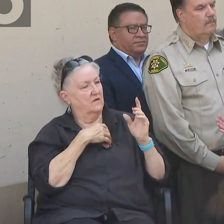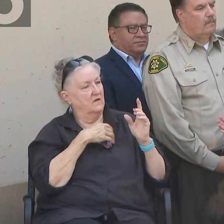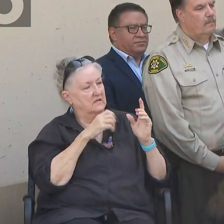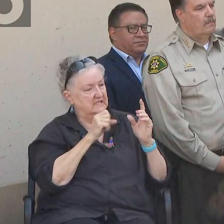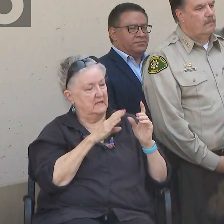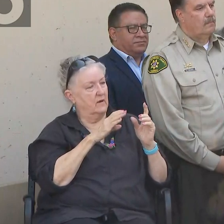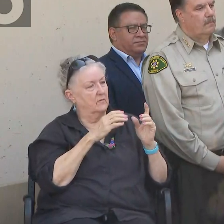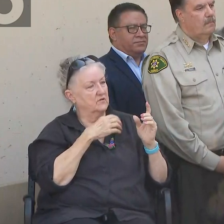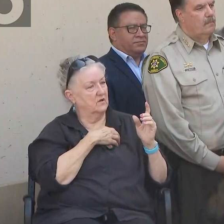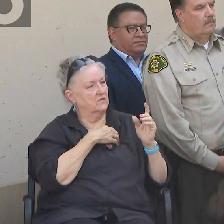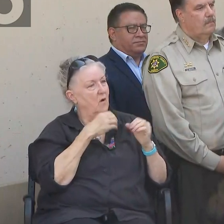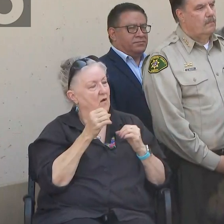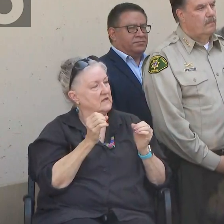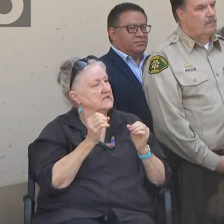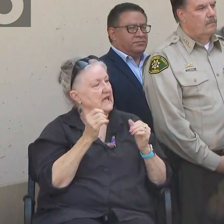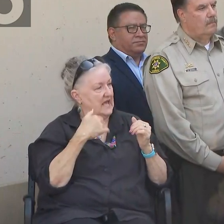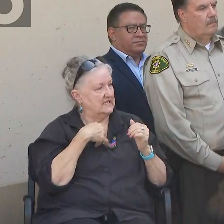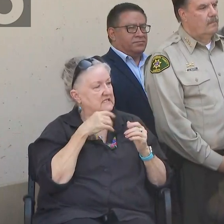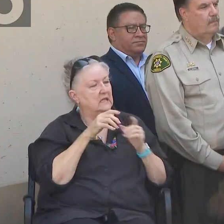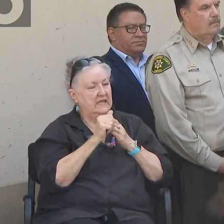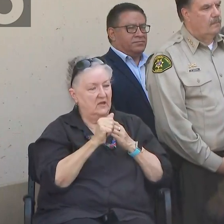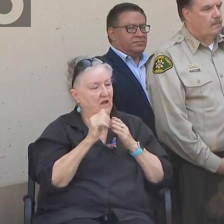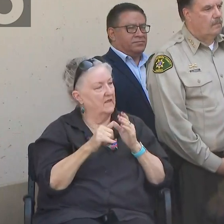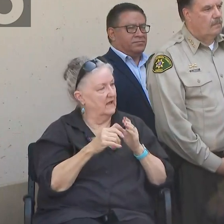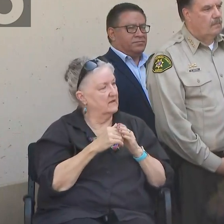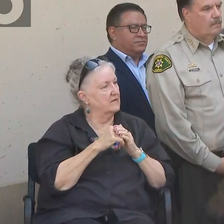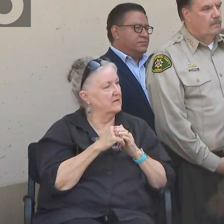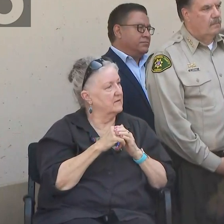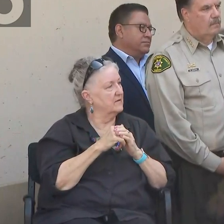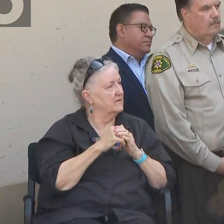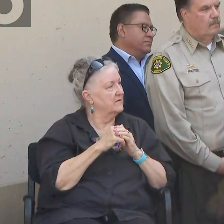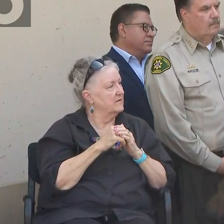Santa Barbara Sheriff Office has the lead on that. So,